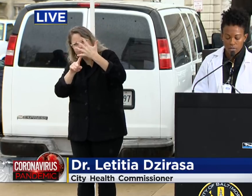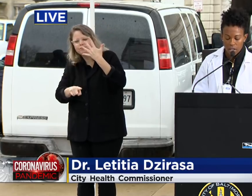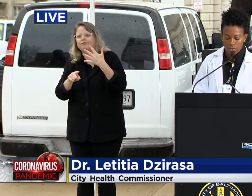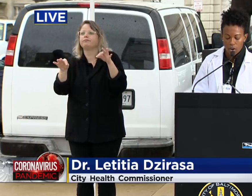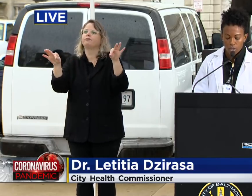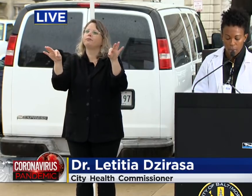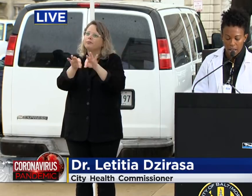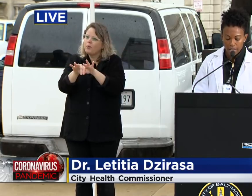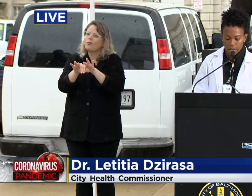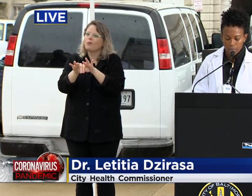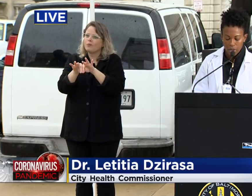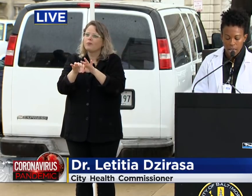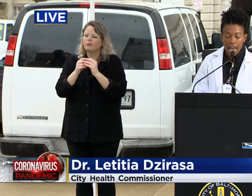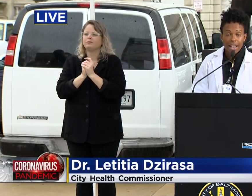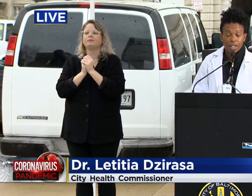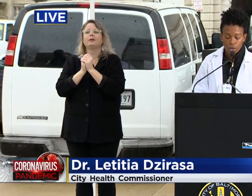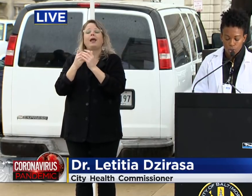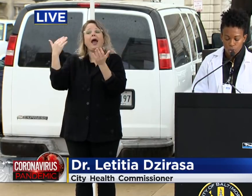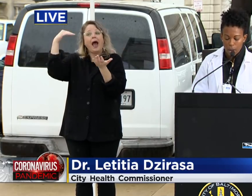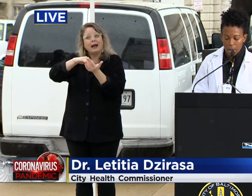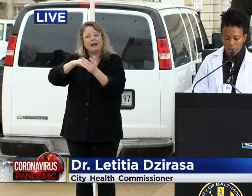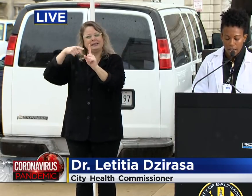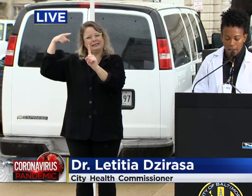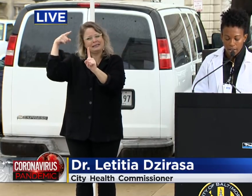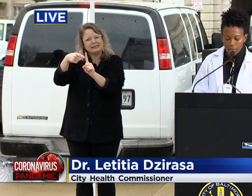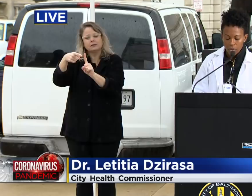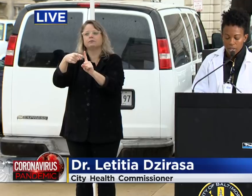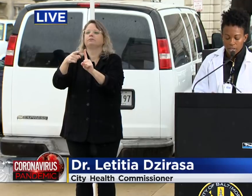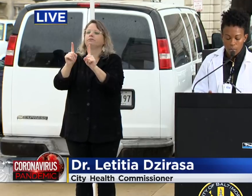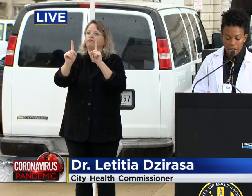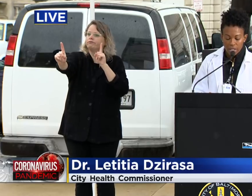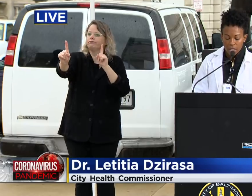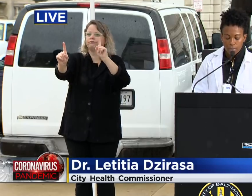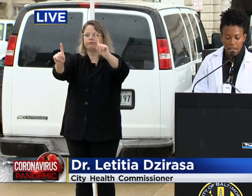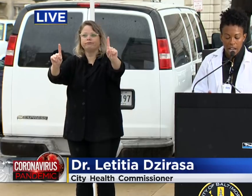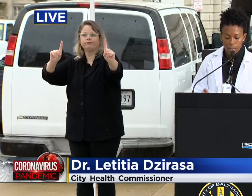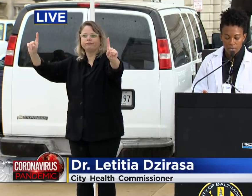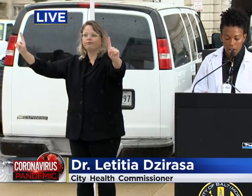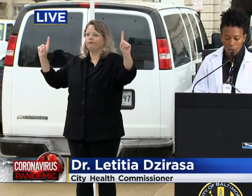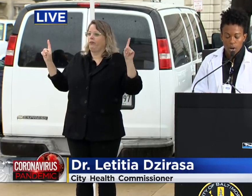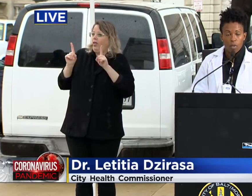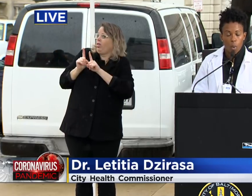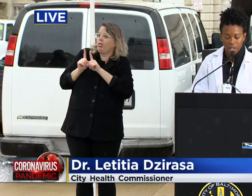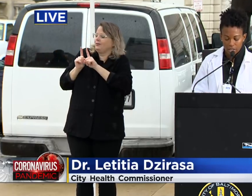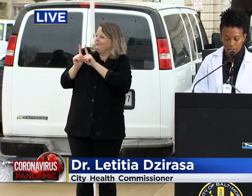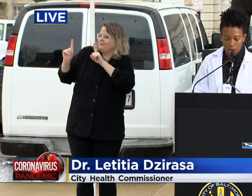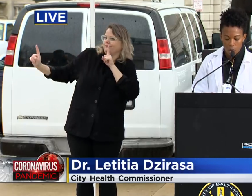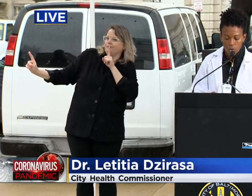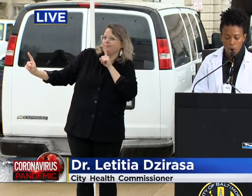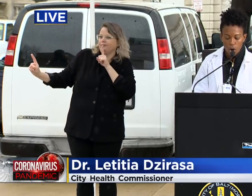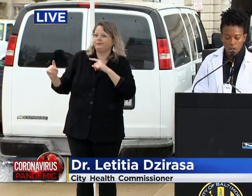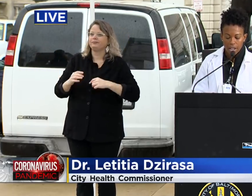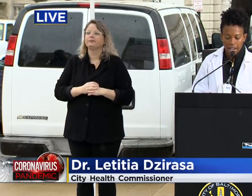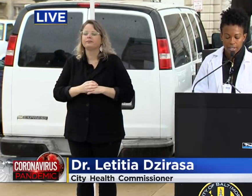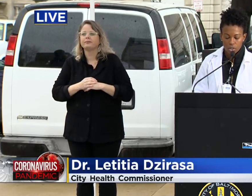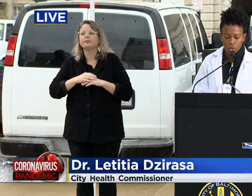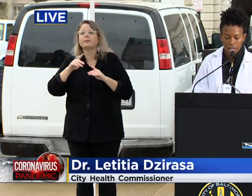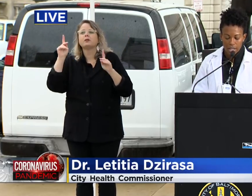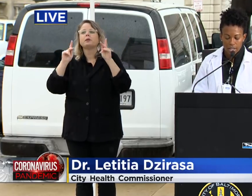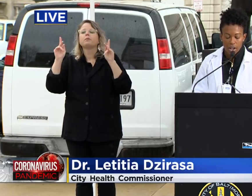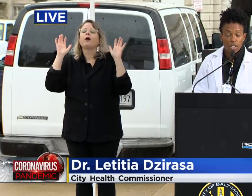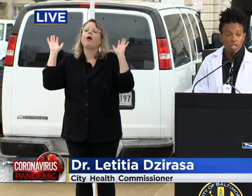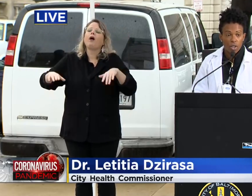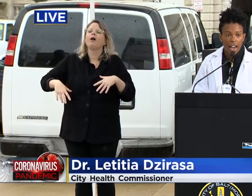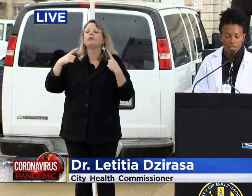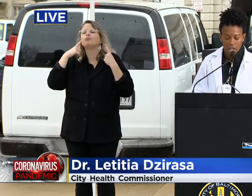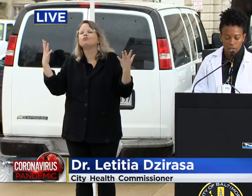continue in this phase of our response. As alluded to by Mayor Young, some residents may not be following our request to stay home for all non-essential